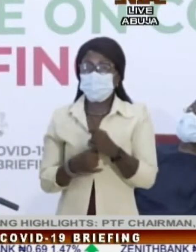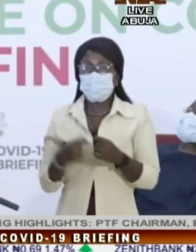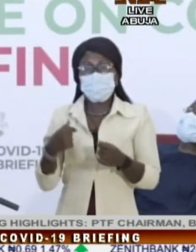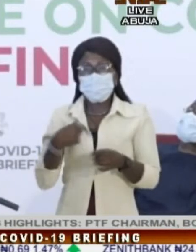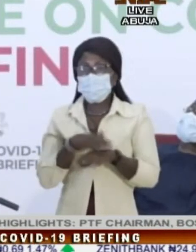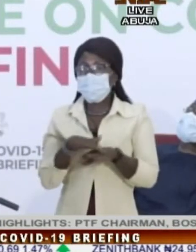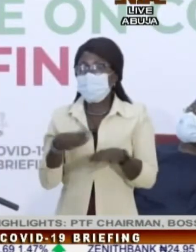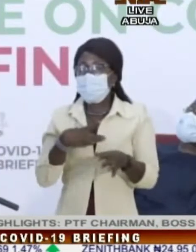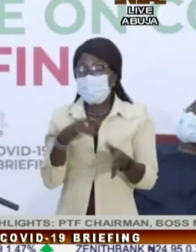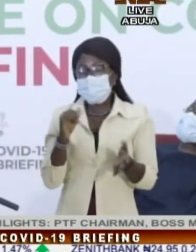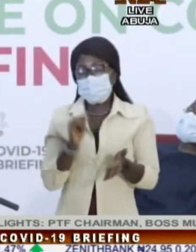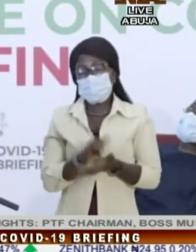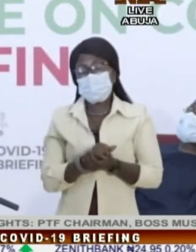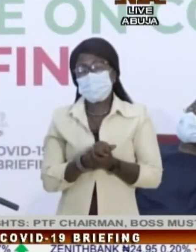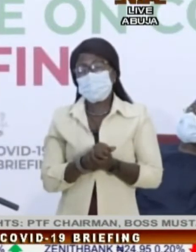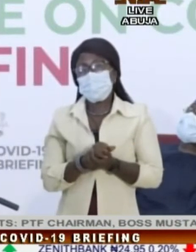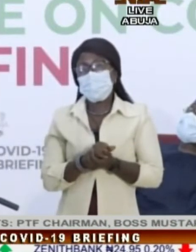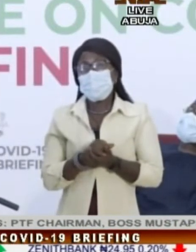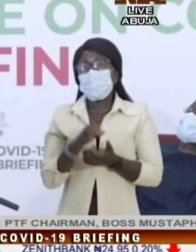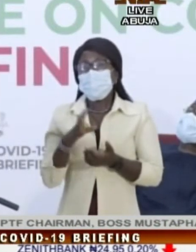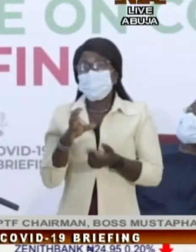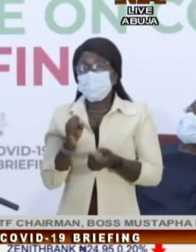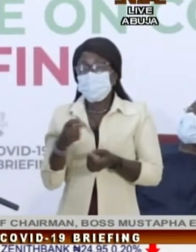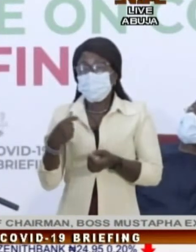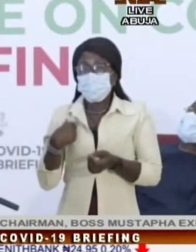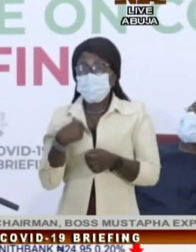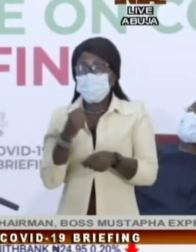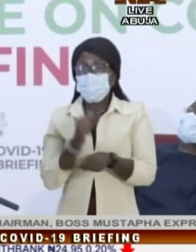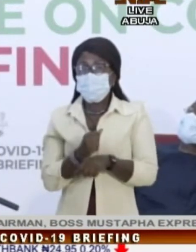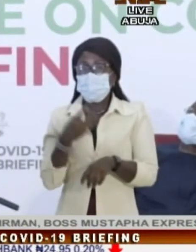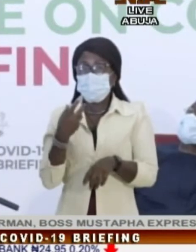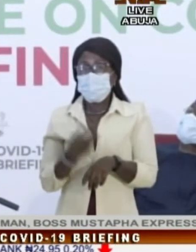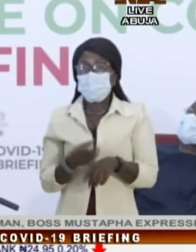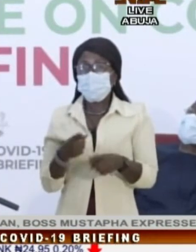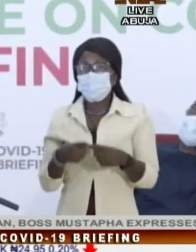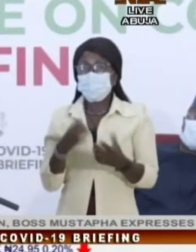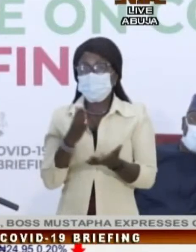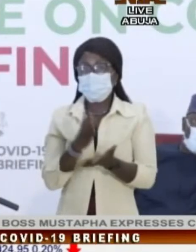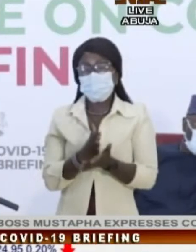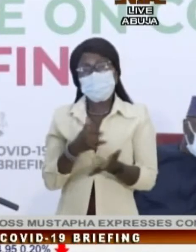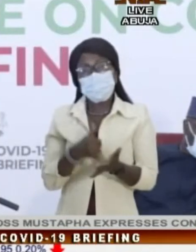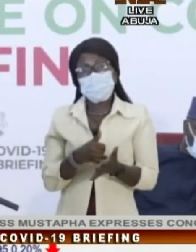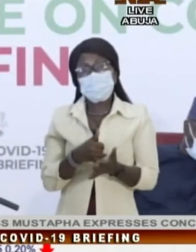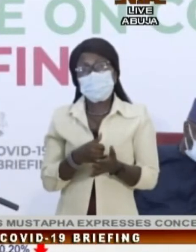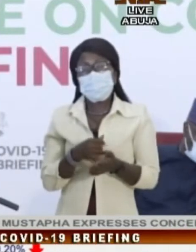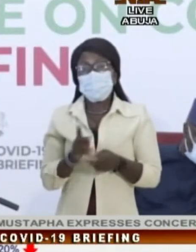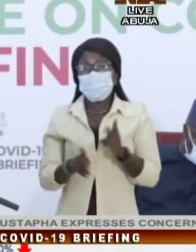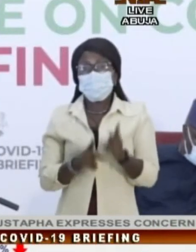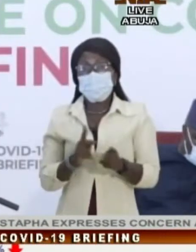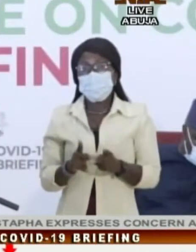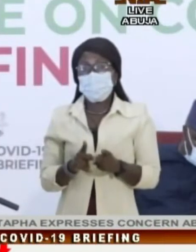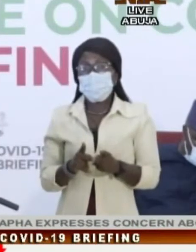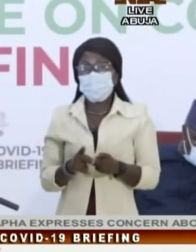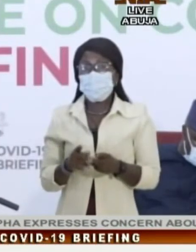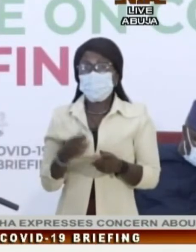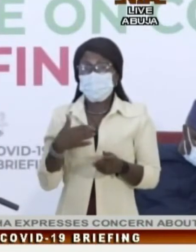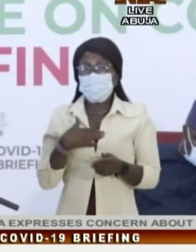kuma ƙasashen ma da suke ci gaba irin ƙasarmu Najeriya. To jama'a, a yi abin da ya